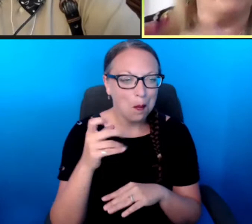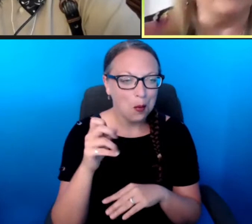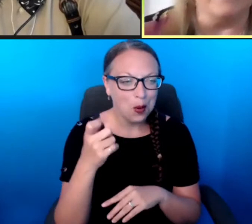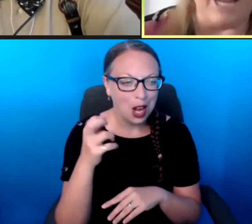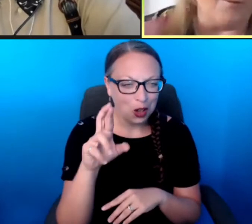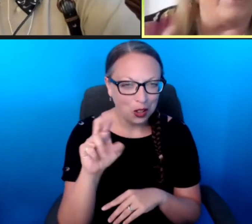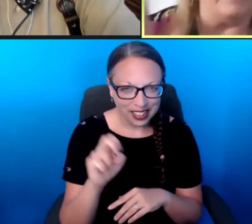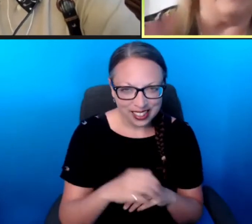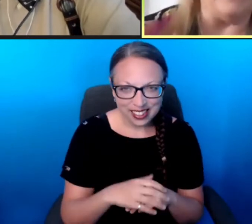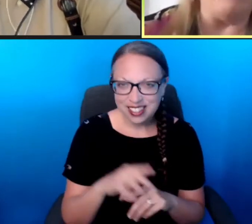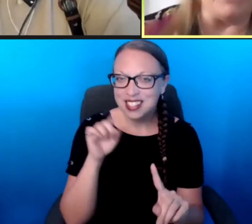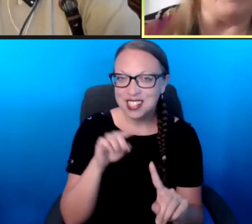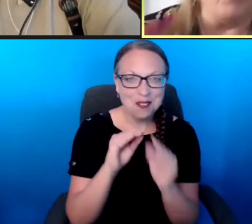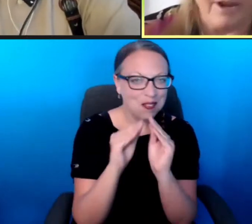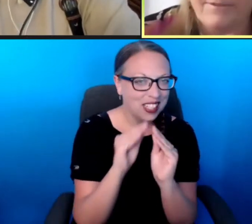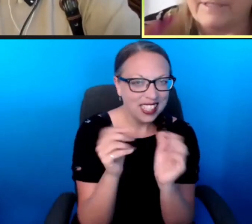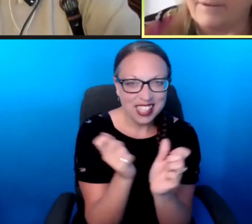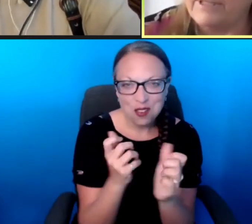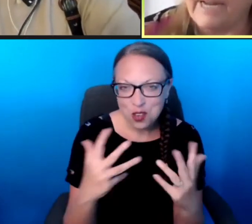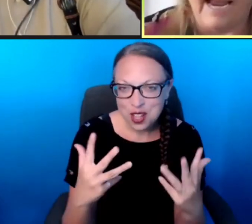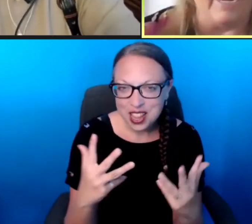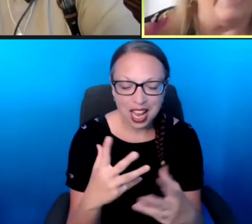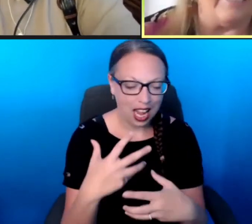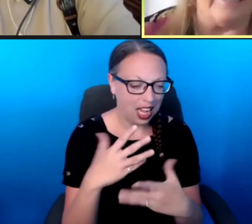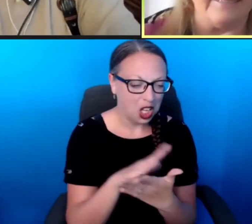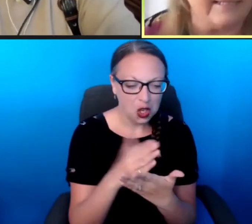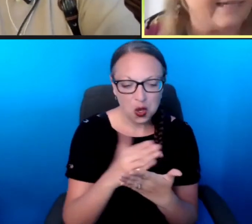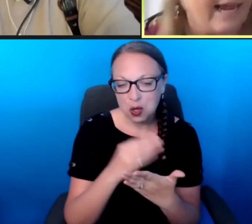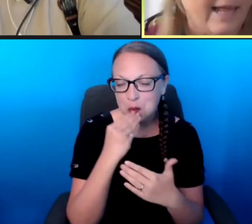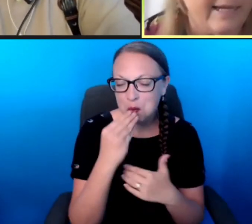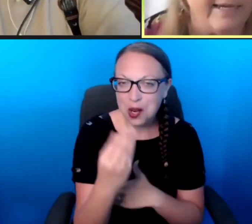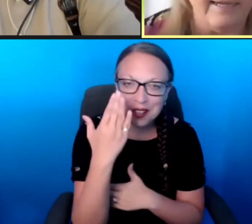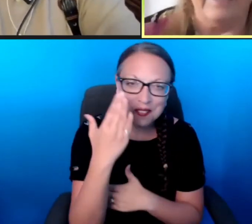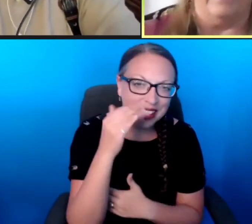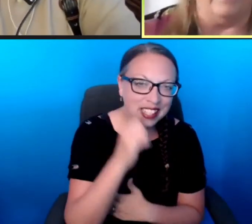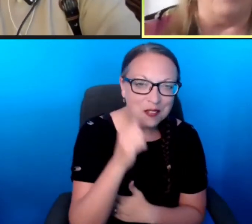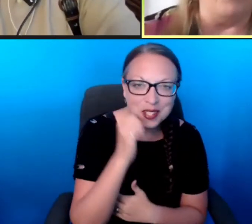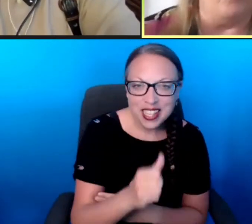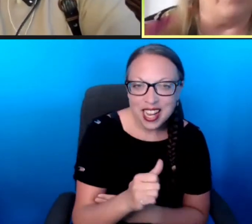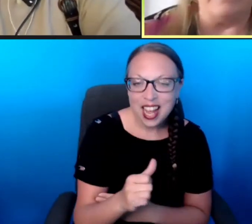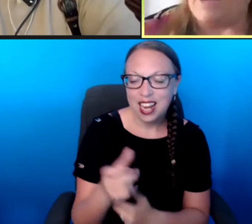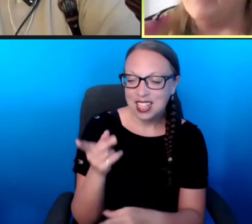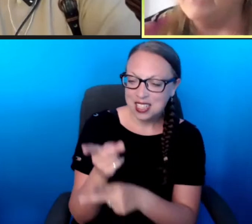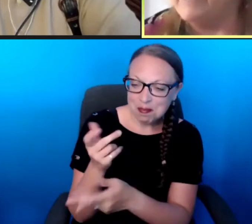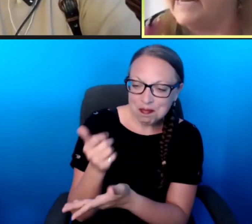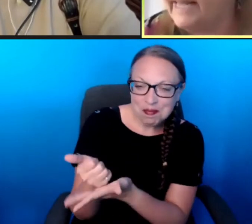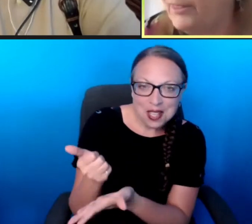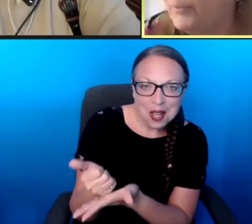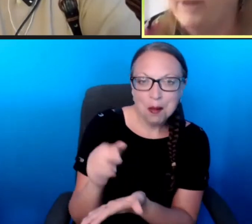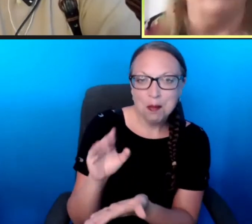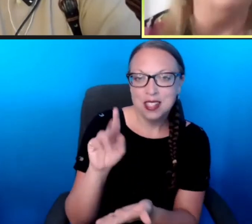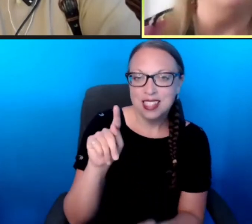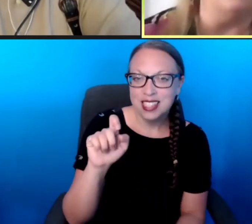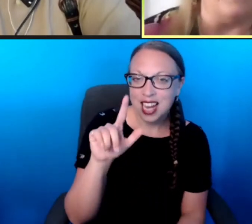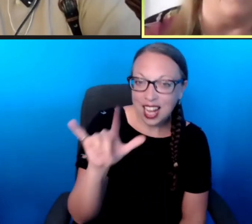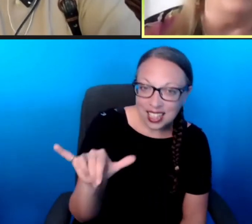Fletcher fixes everything. He makes me breakfast every day. He assists Tally. We work collaboratively together. We have very different styles, but we